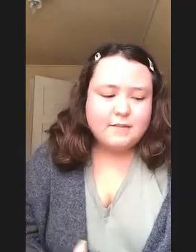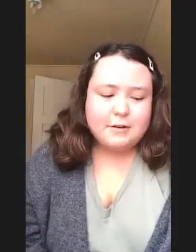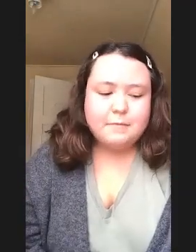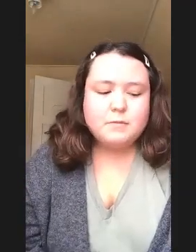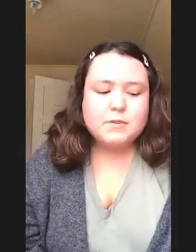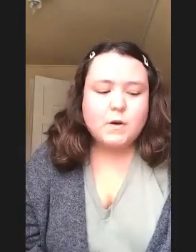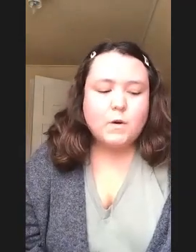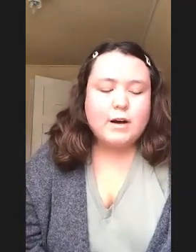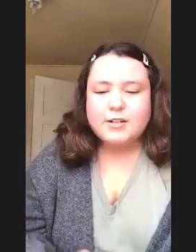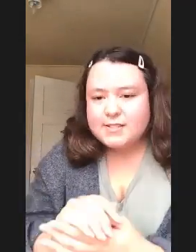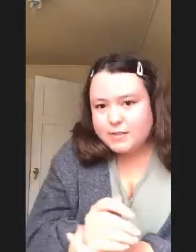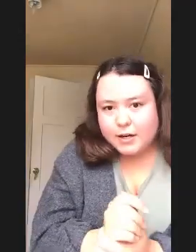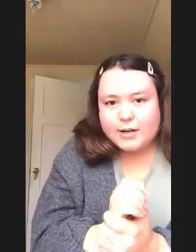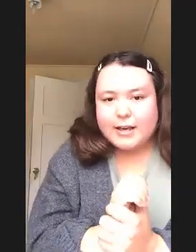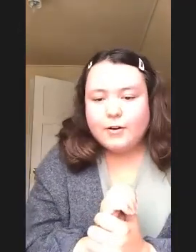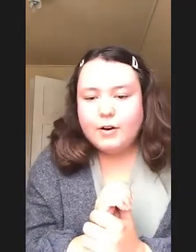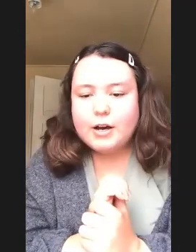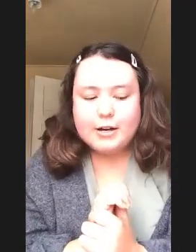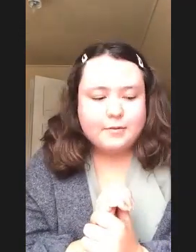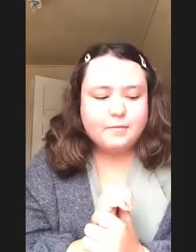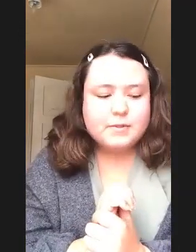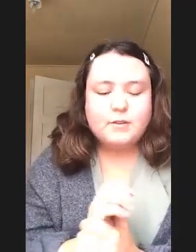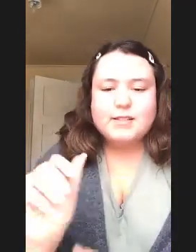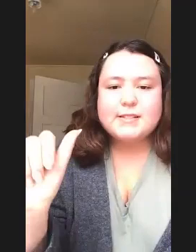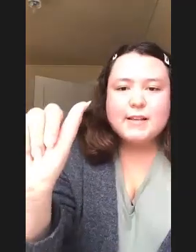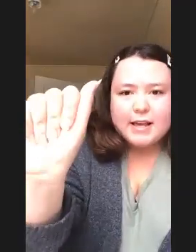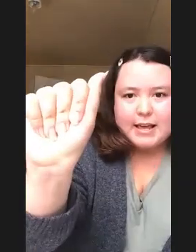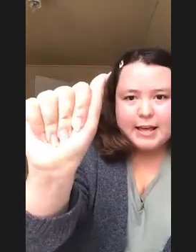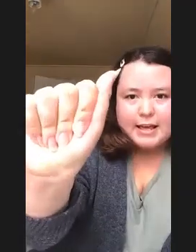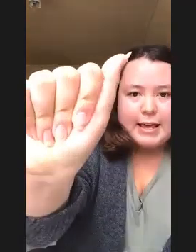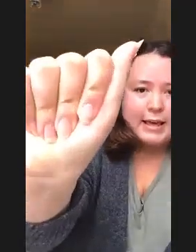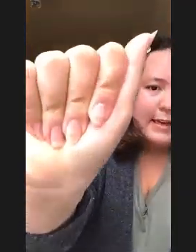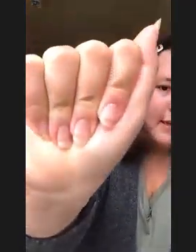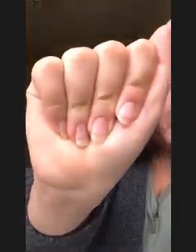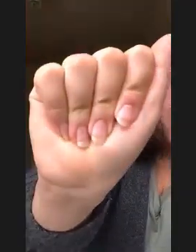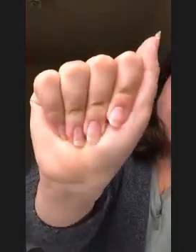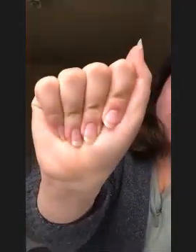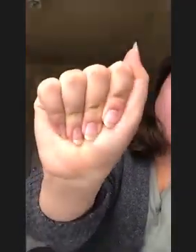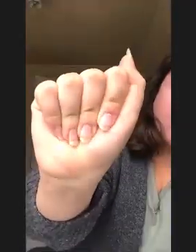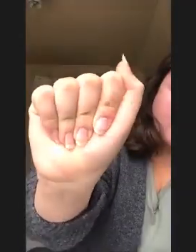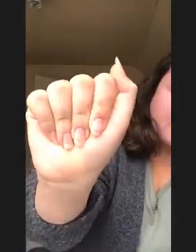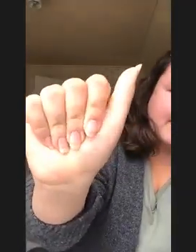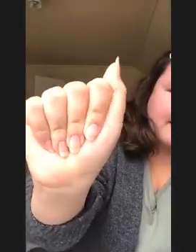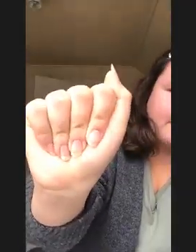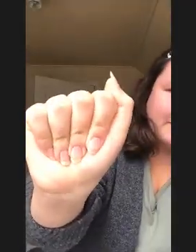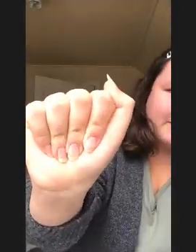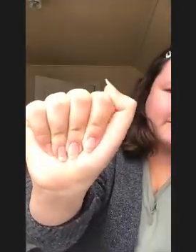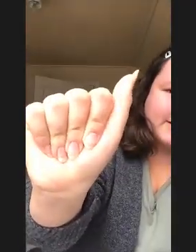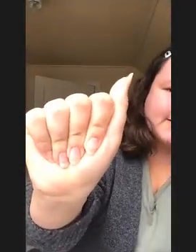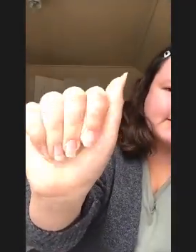them. So I'll just start now. So this is A. You just kind of form a fist,